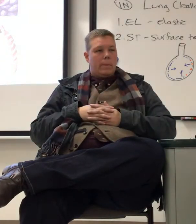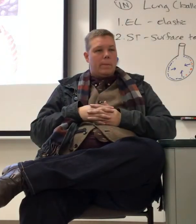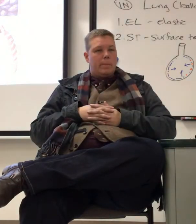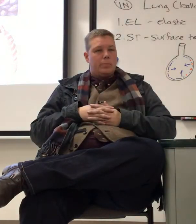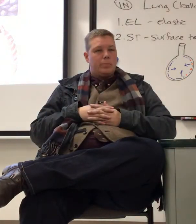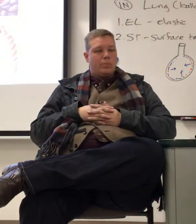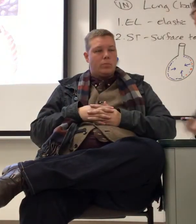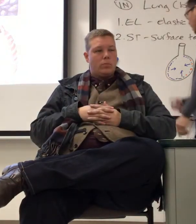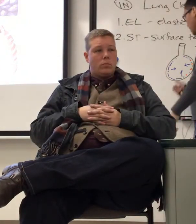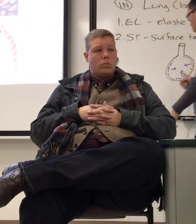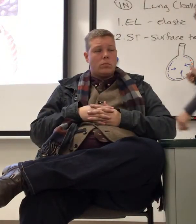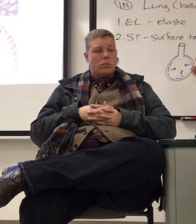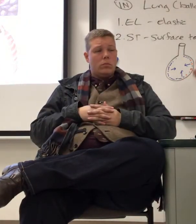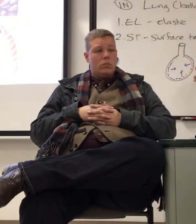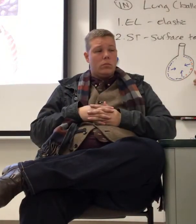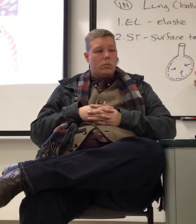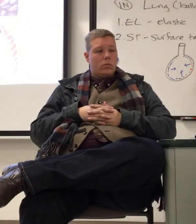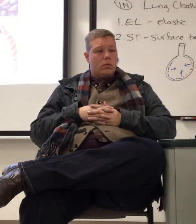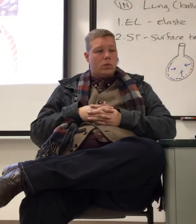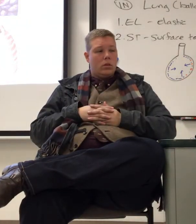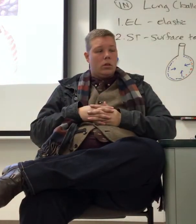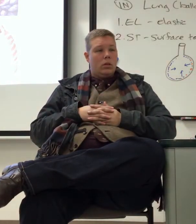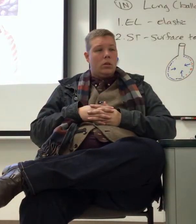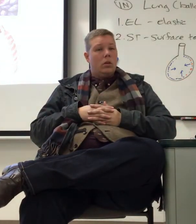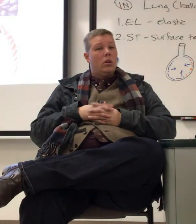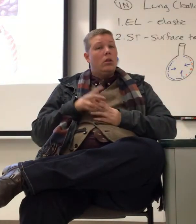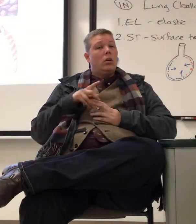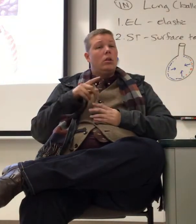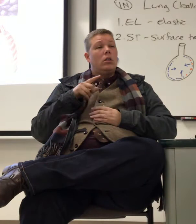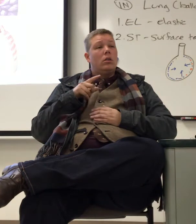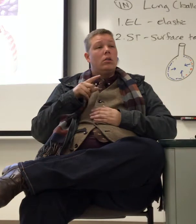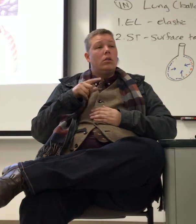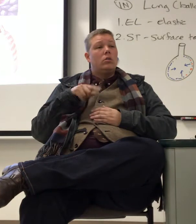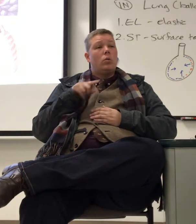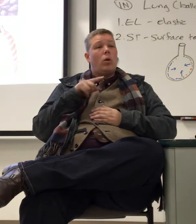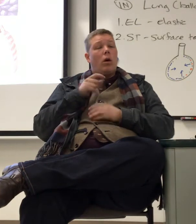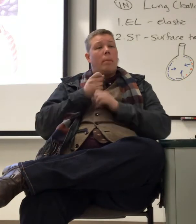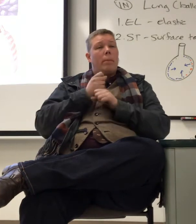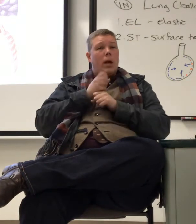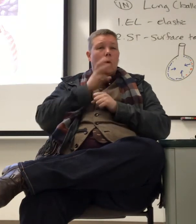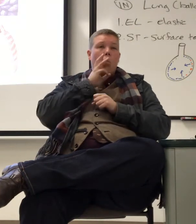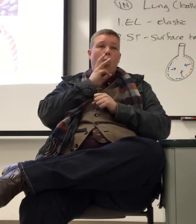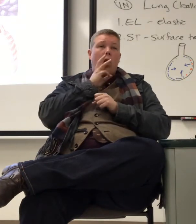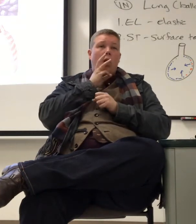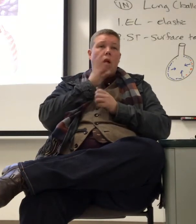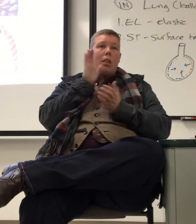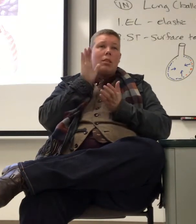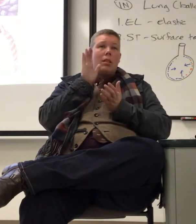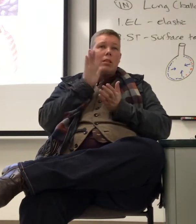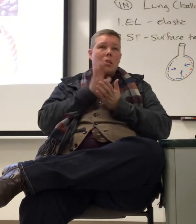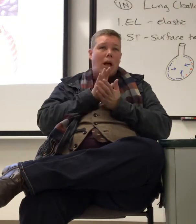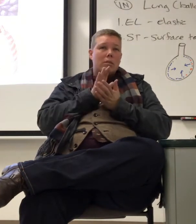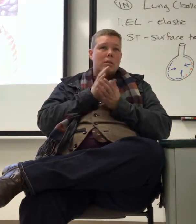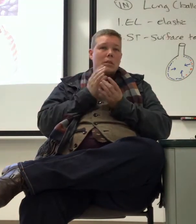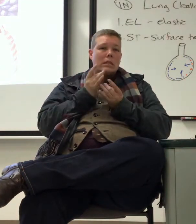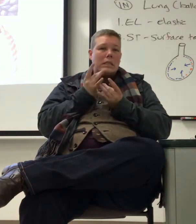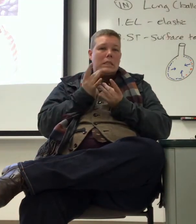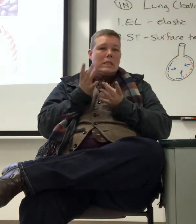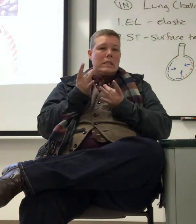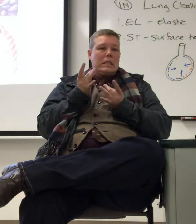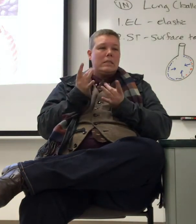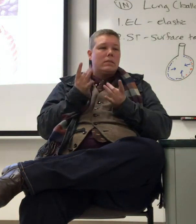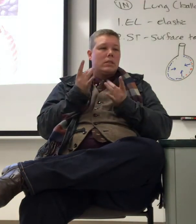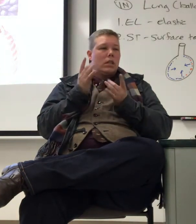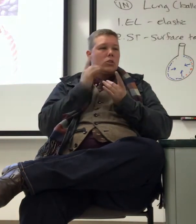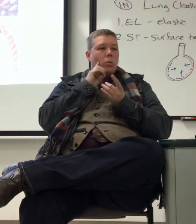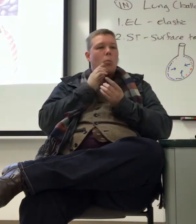So that's how you're making water less viscous. You're thinning out water, okay? And that's why